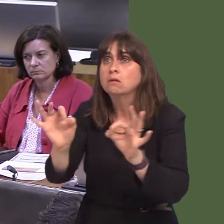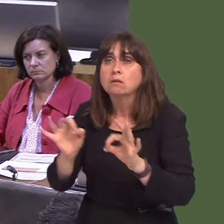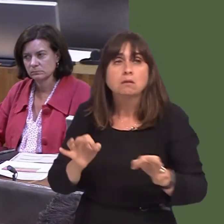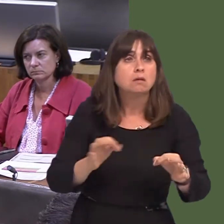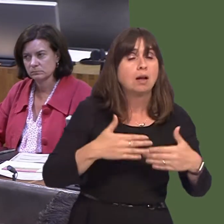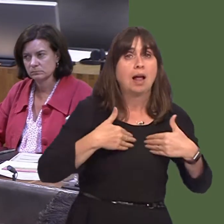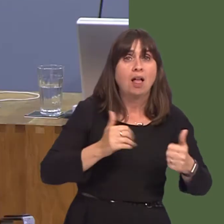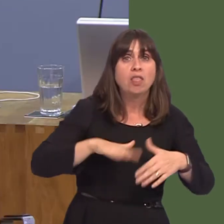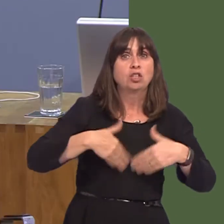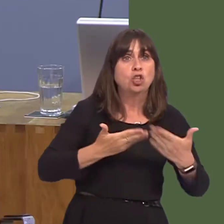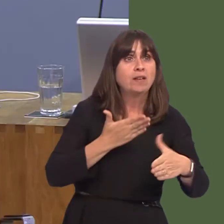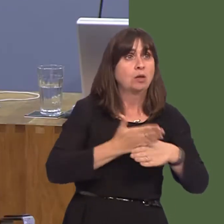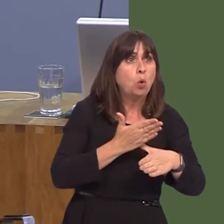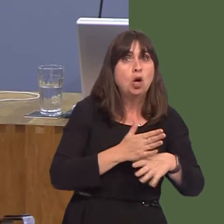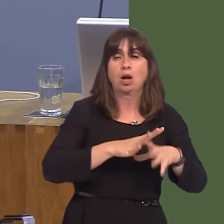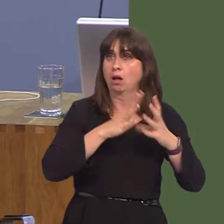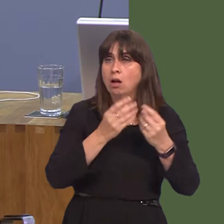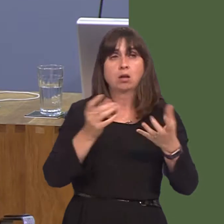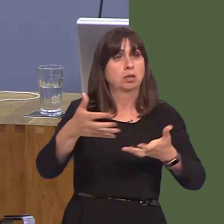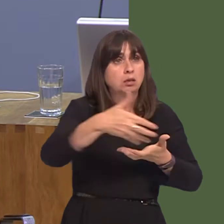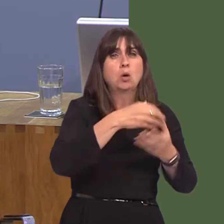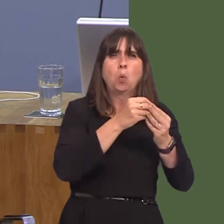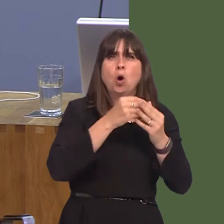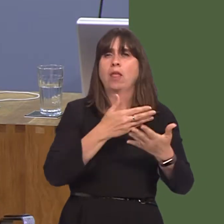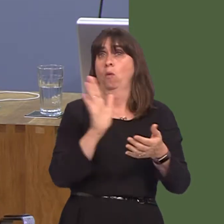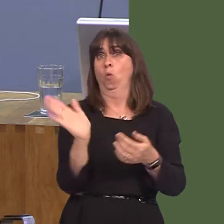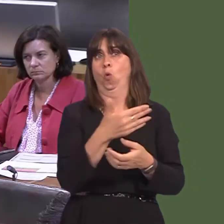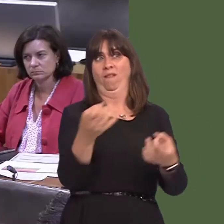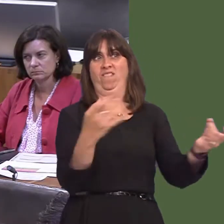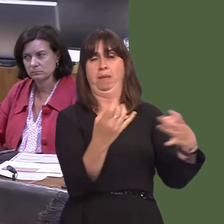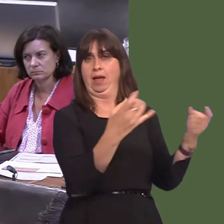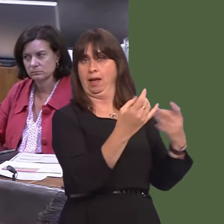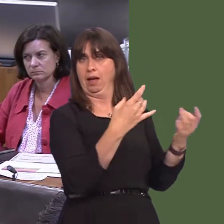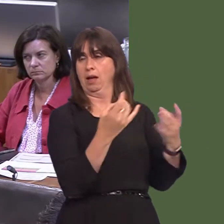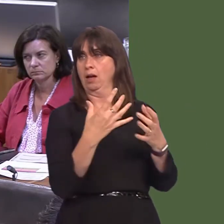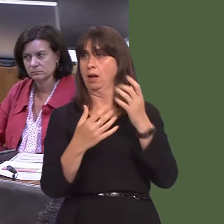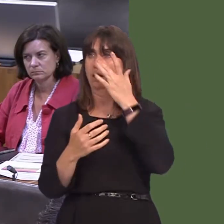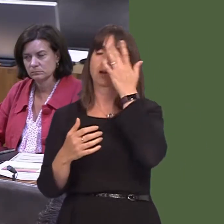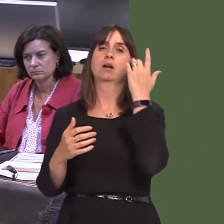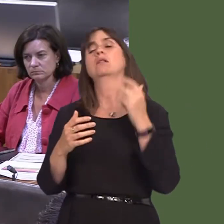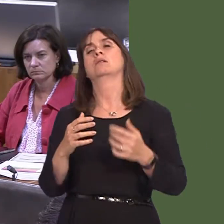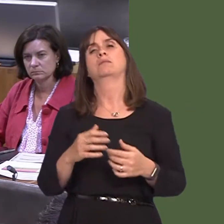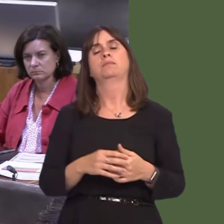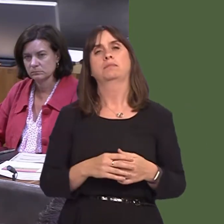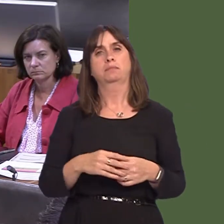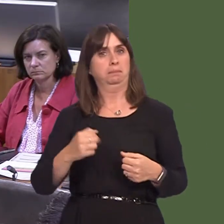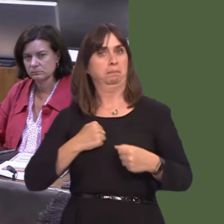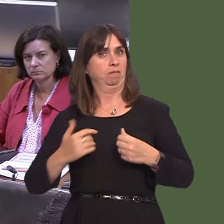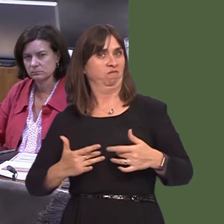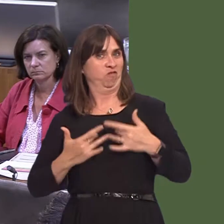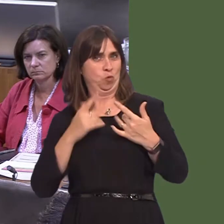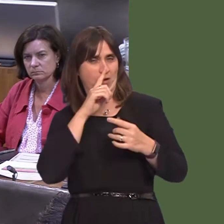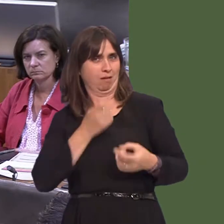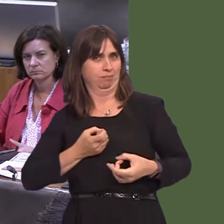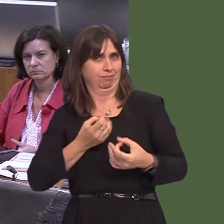health service. So it's vital that people do take their part in this. I'm not expressing an opinion, and the member wouldn't expect me to do so.